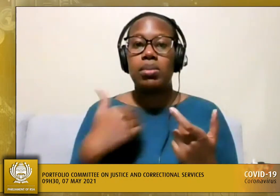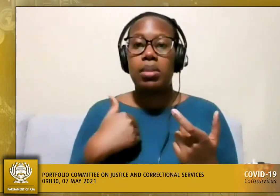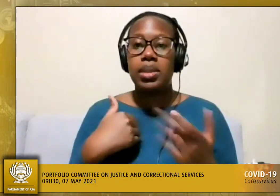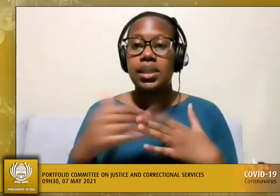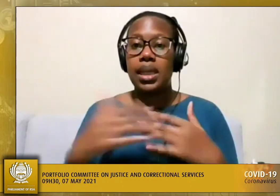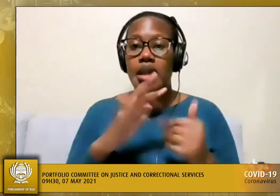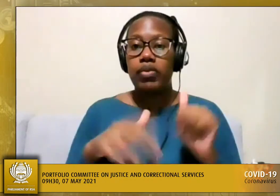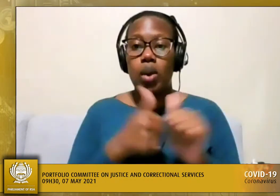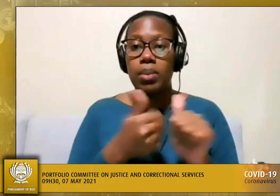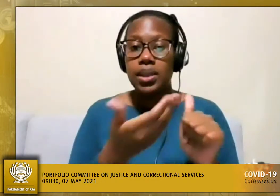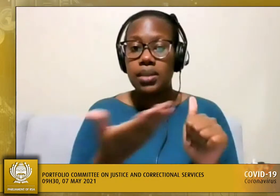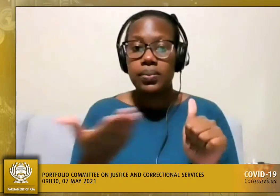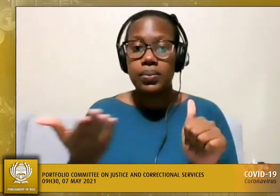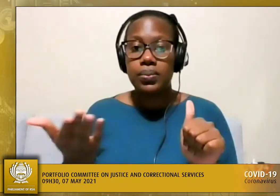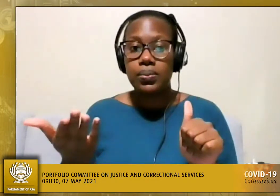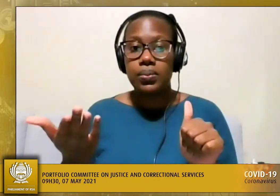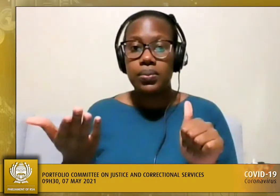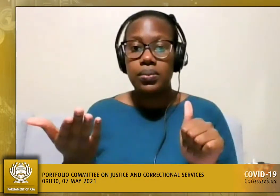follow-ups